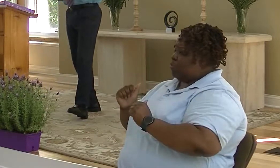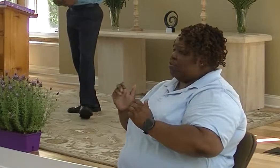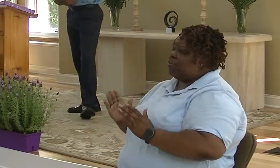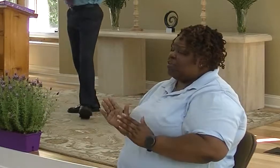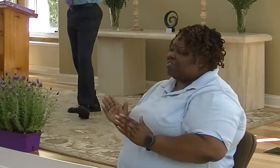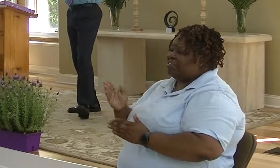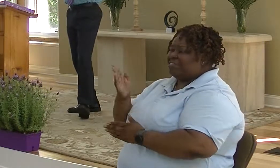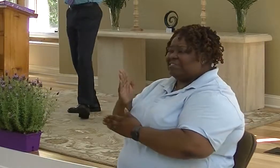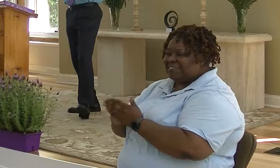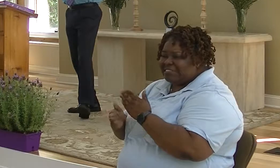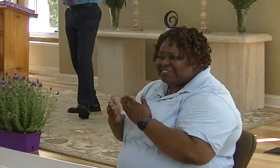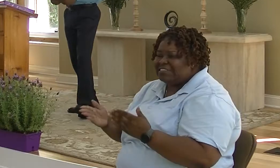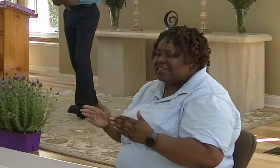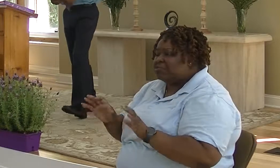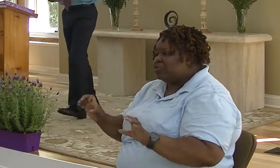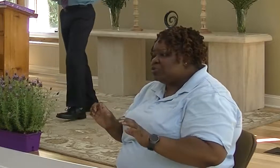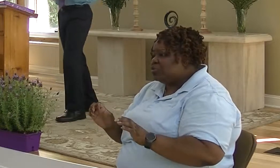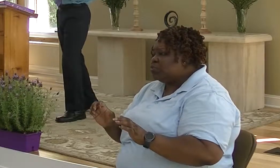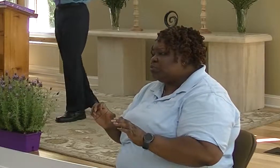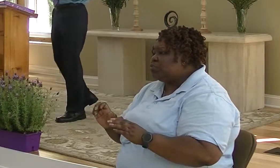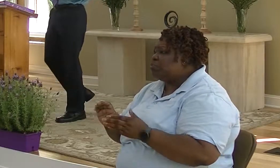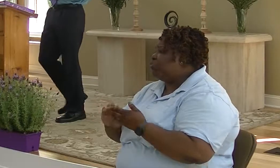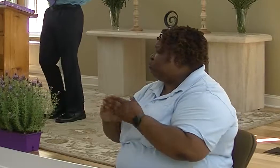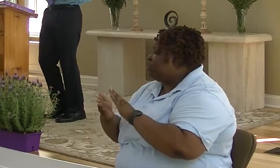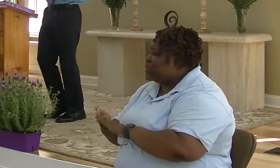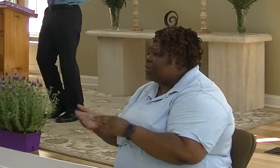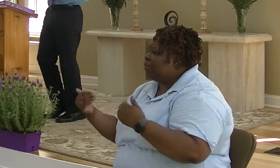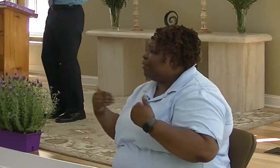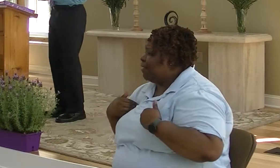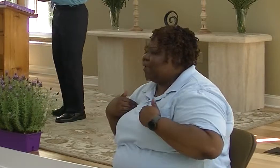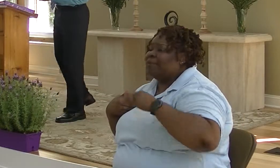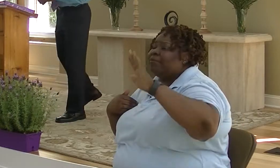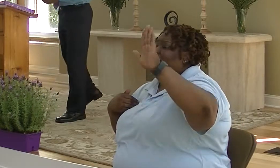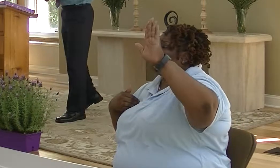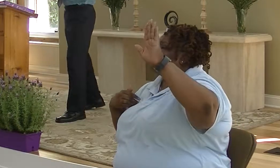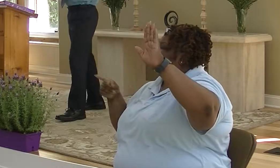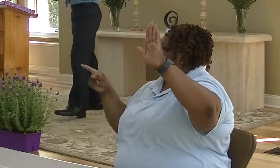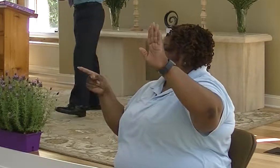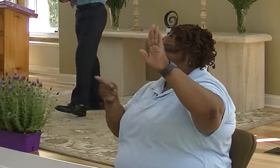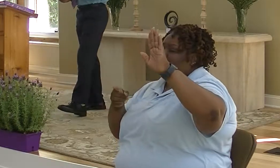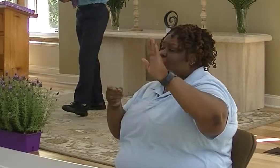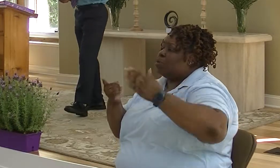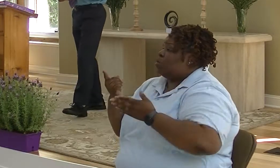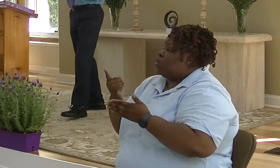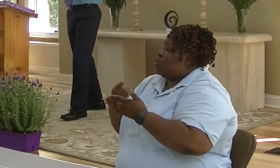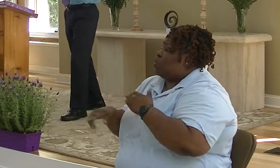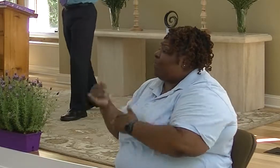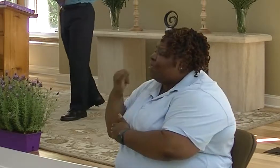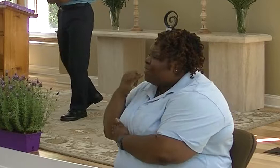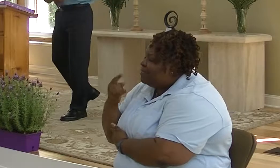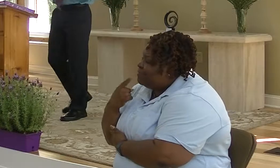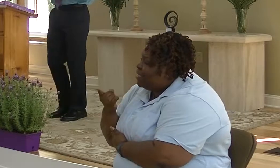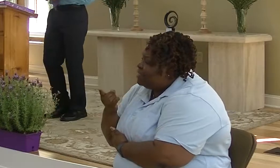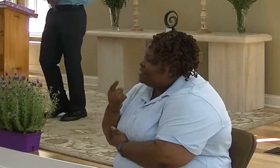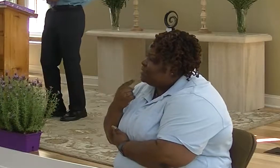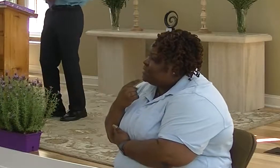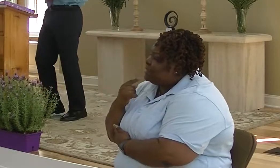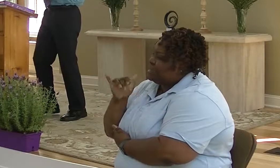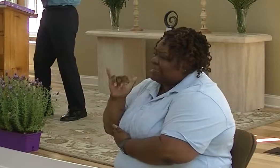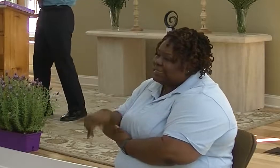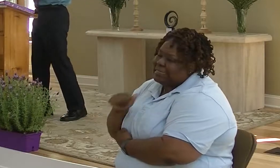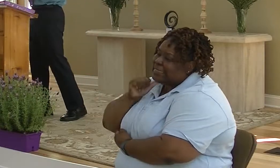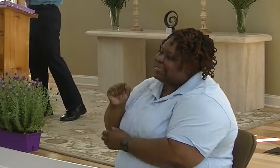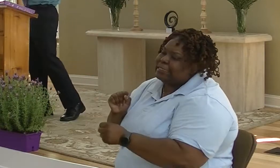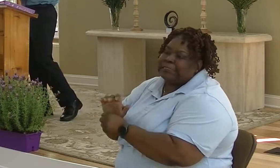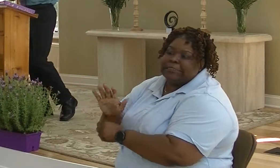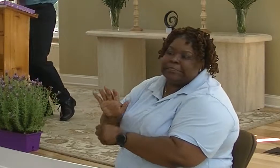have a dream to do, be, or have something. What if I told you that that dream is not enough for